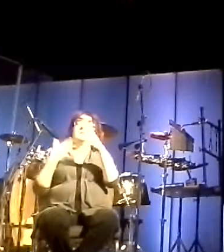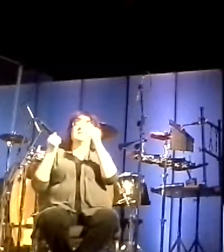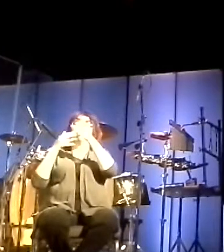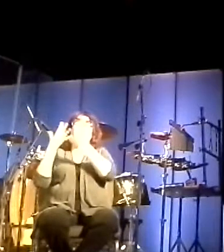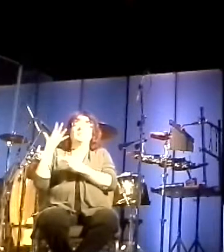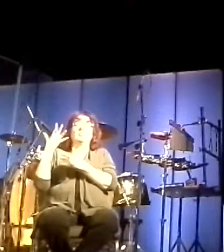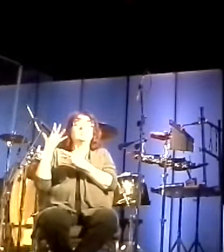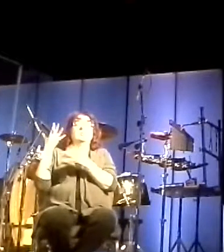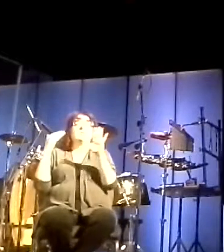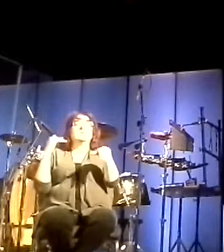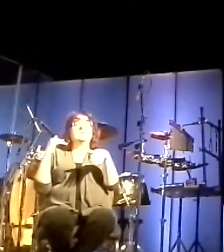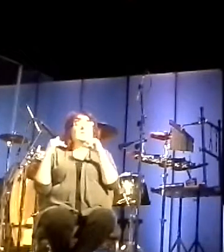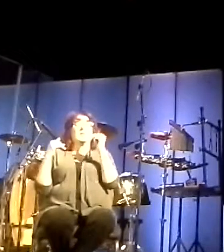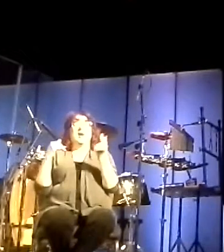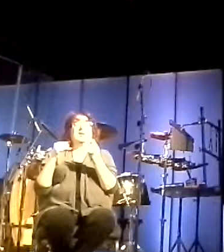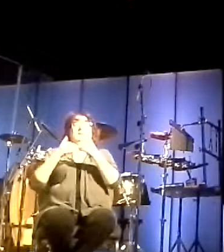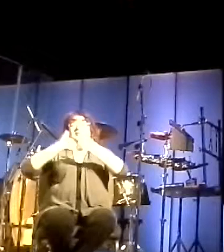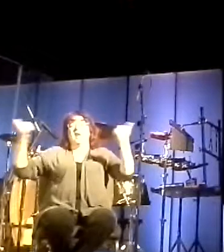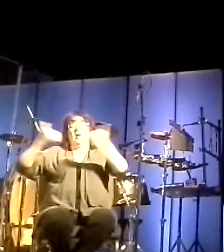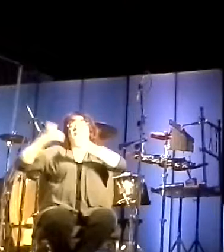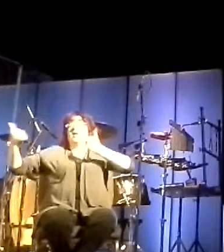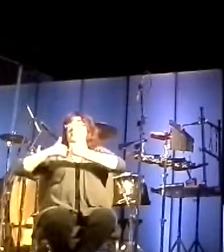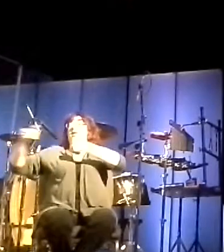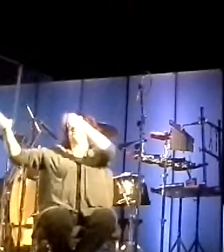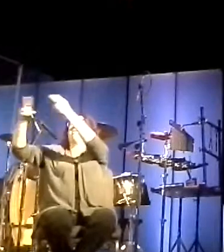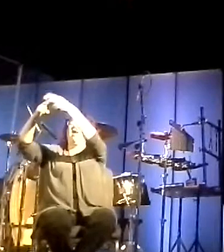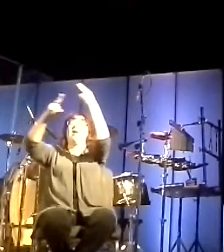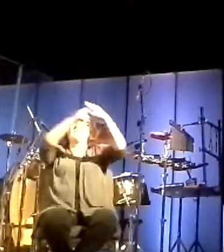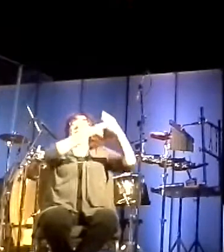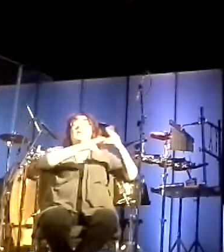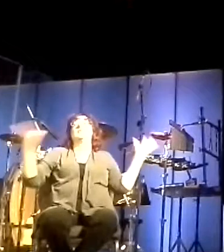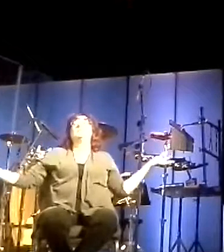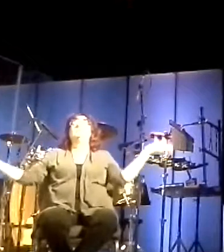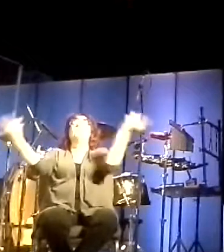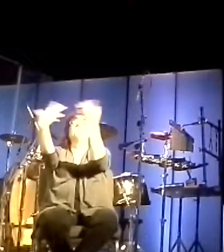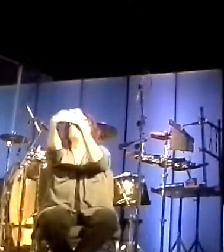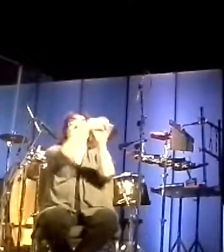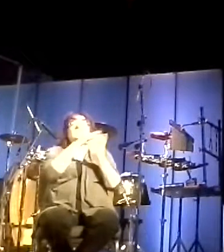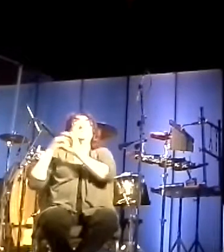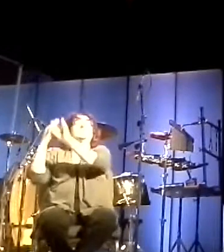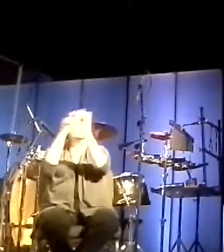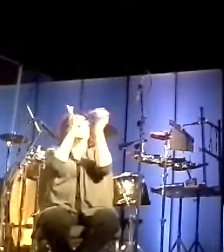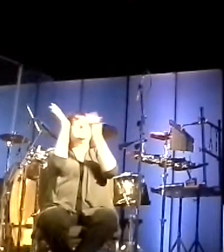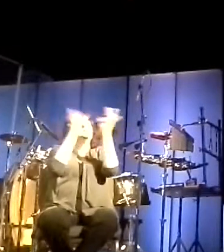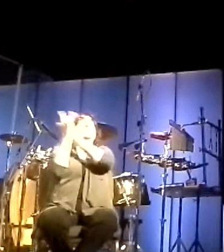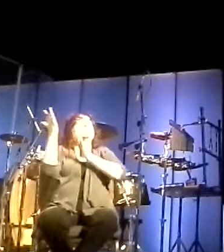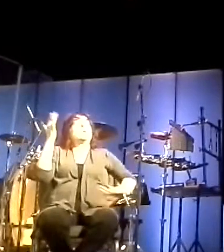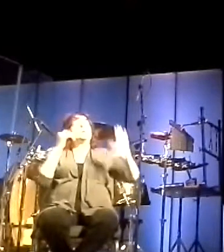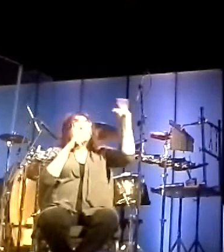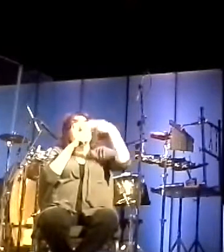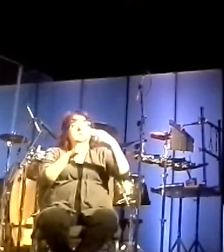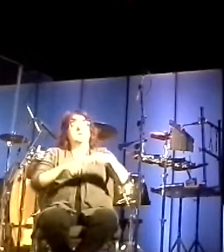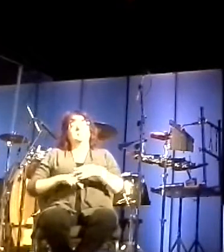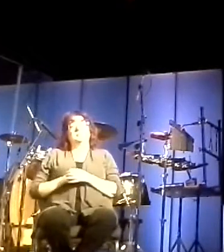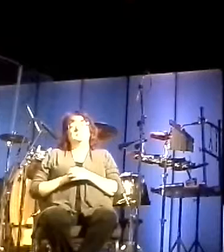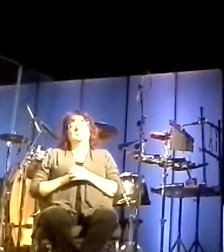a few, that say, you know what, we're not going to be divided anymore by name. We're going to be united around the name of Jesus Christ.